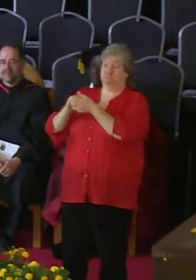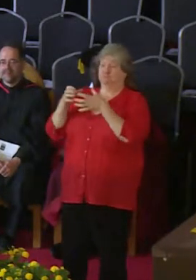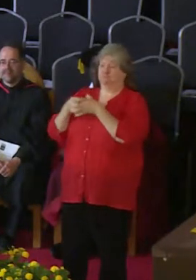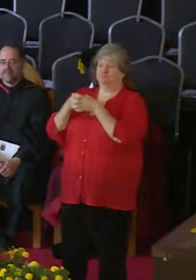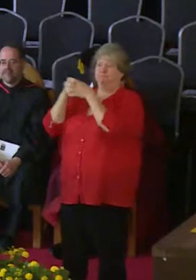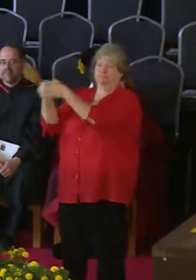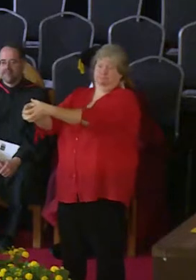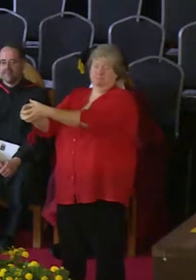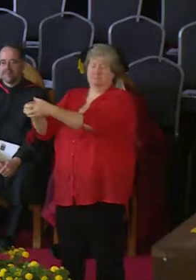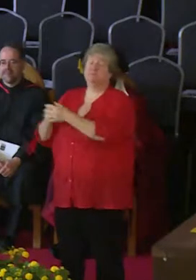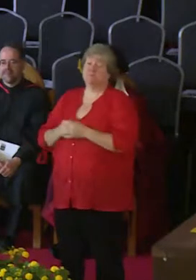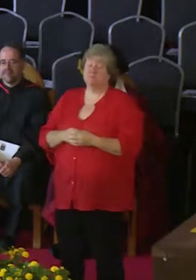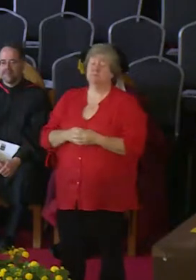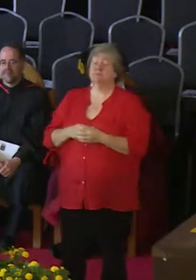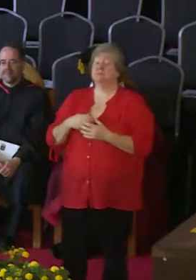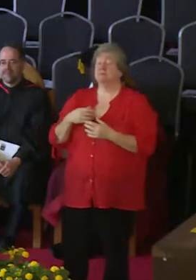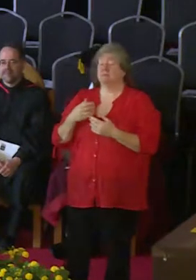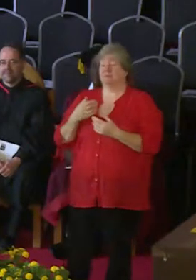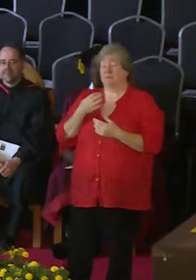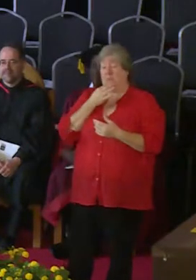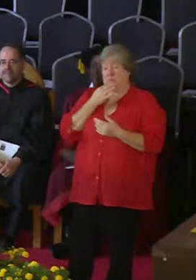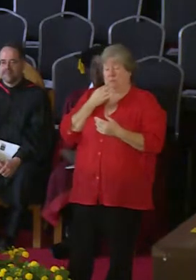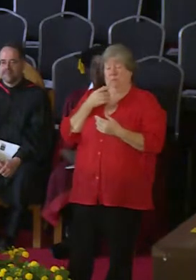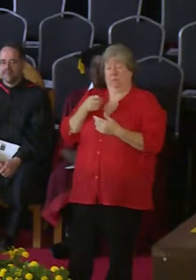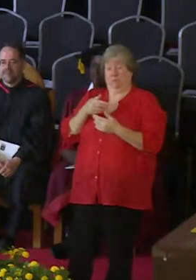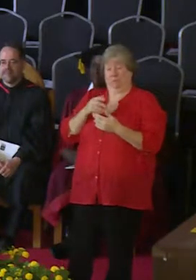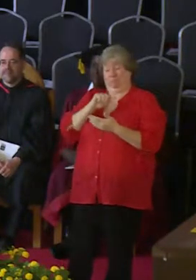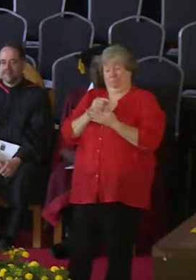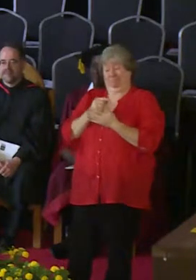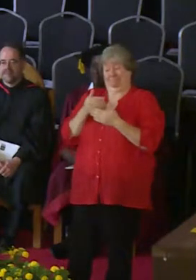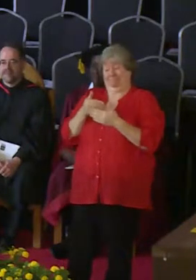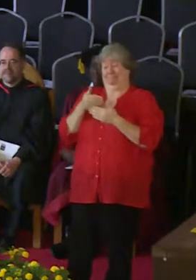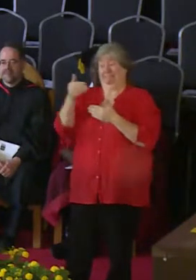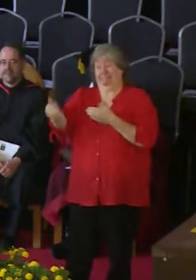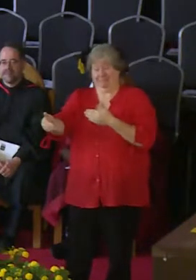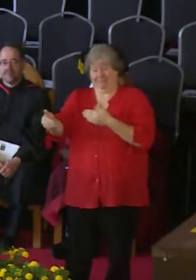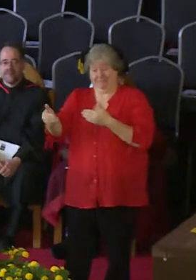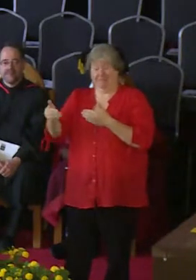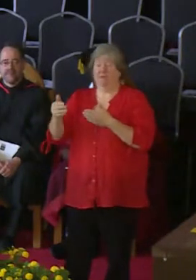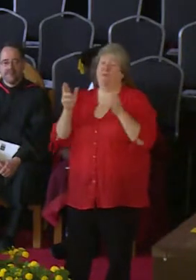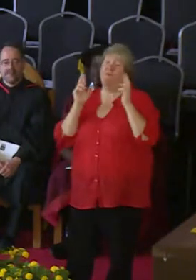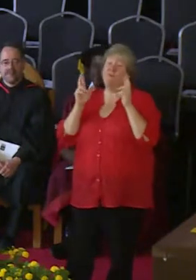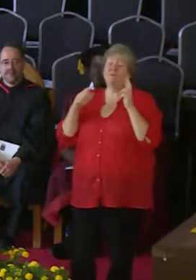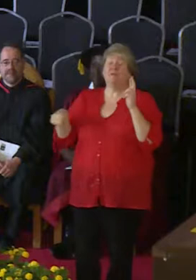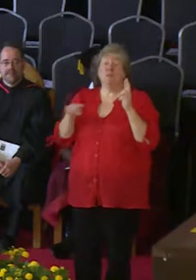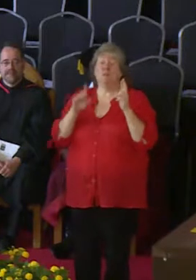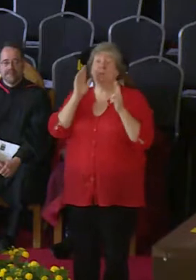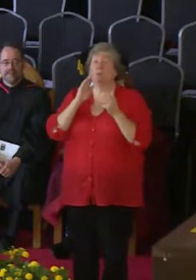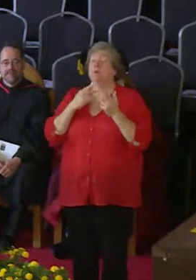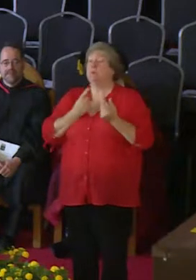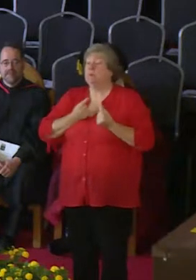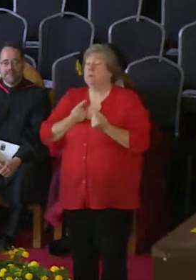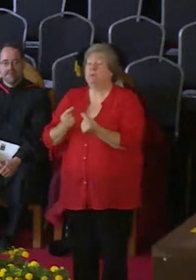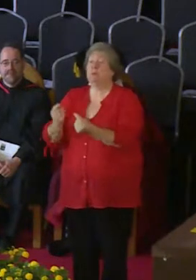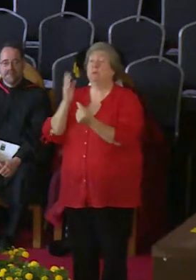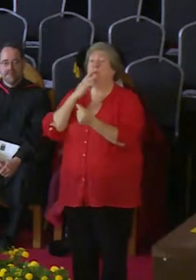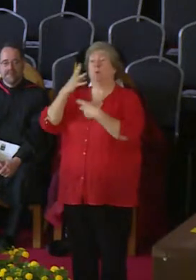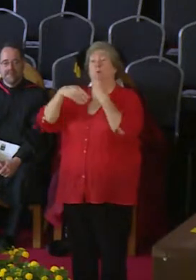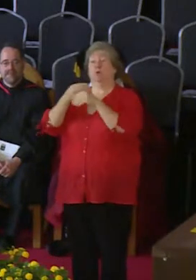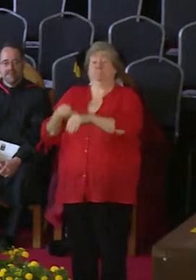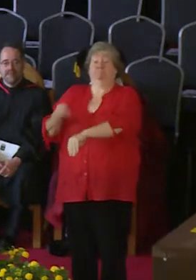You're about to explore and discover the next phase of your lives, including, I hope, finding ways to improve life for others around you and in the wider